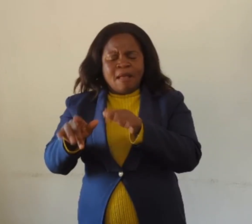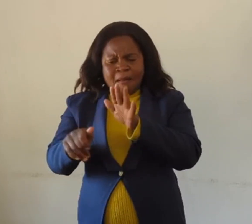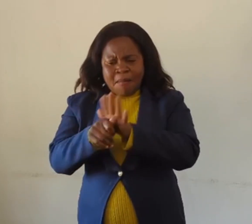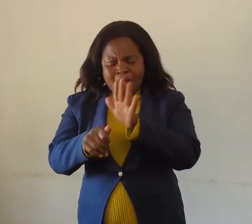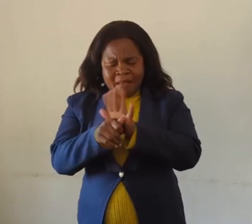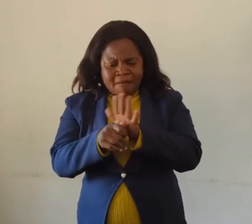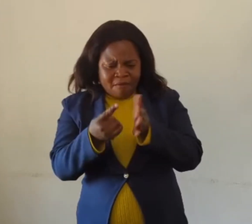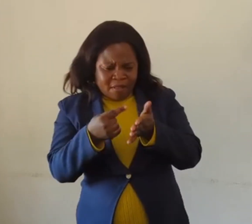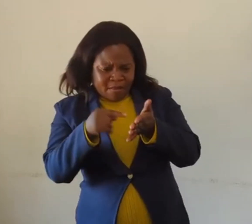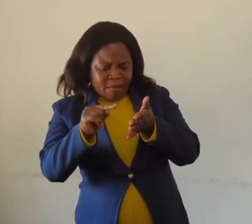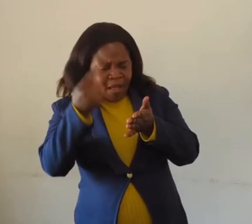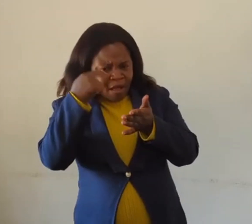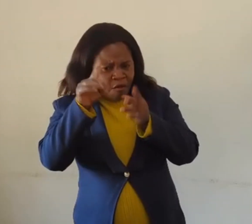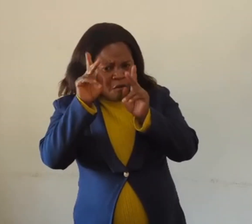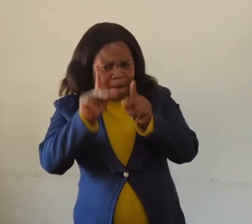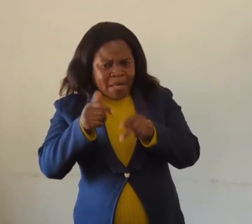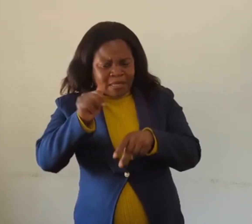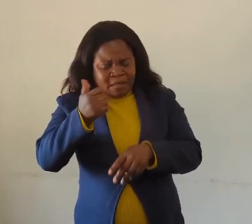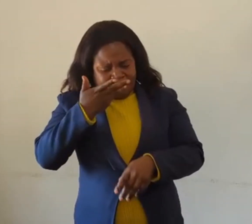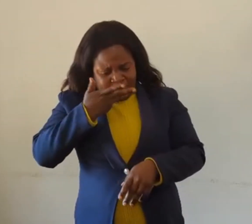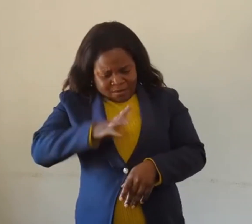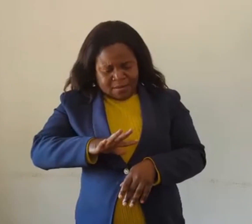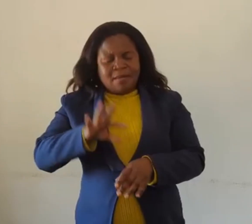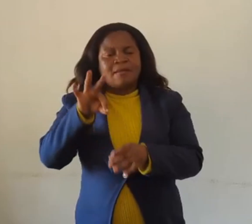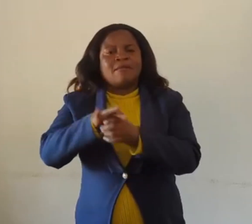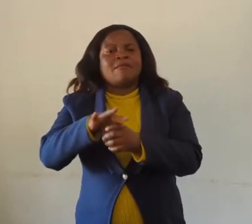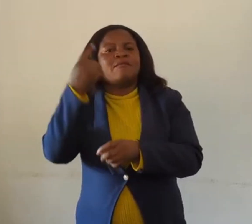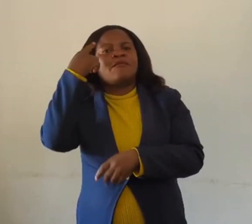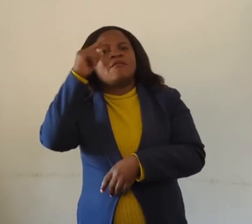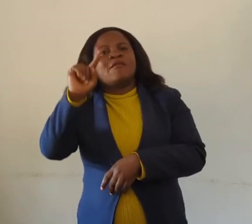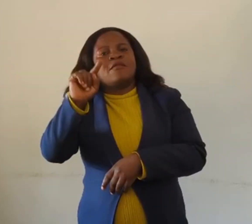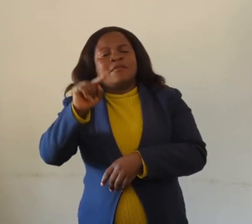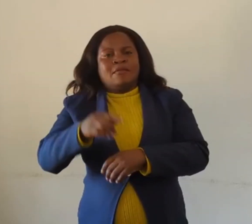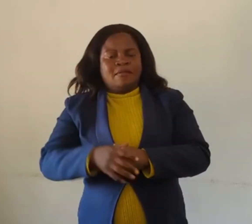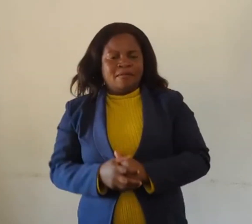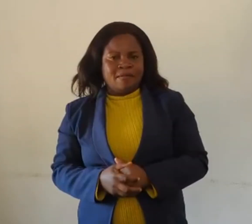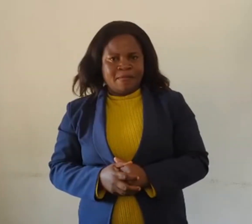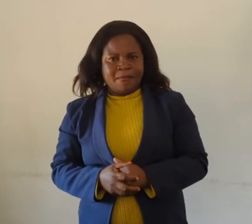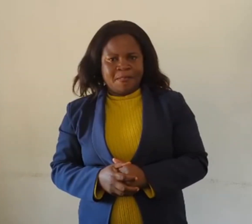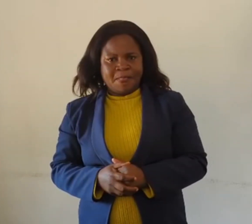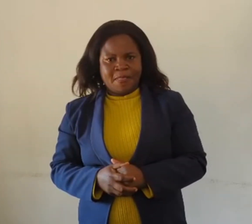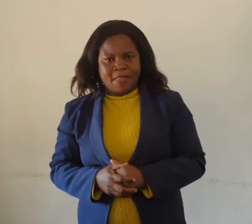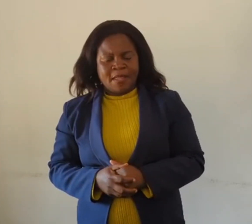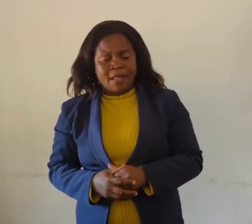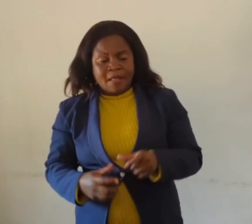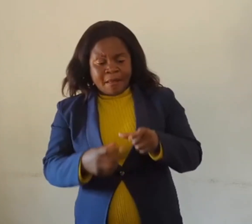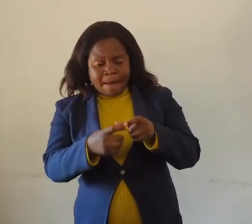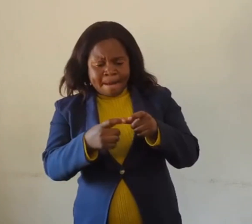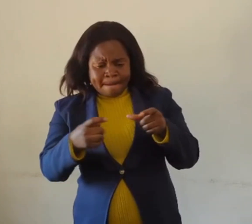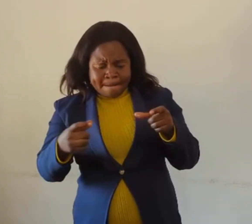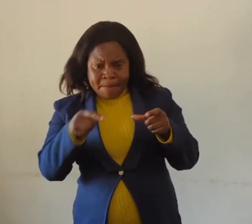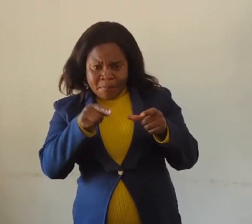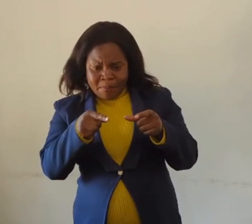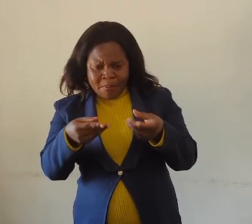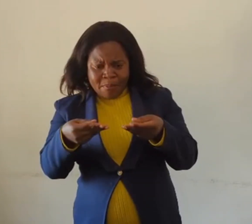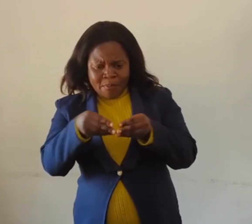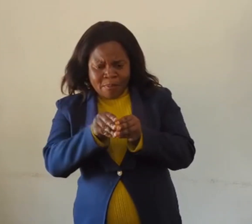the candidate they wish to vote for. Fold the ballot paper to hide the vote, place